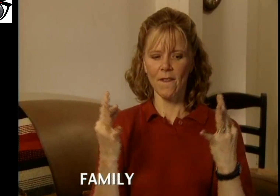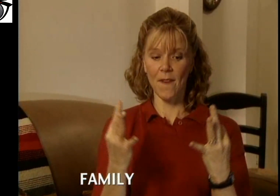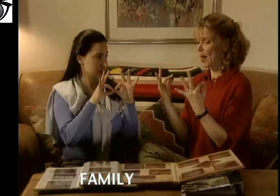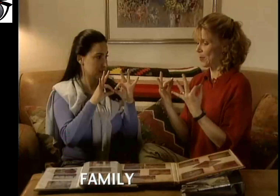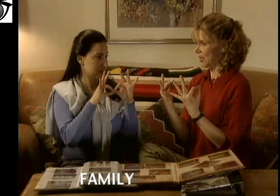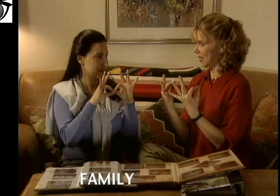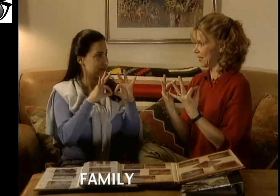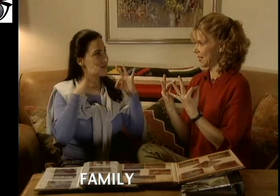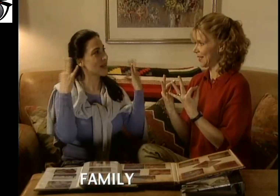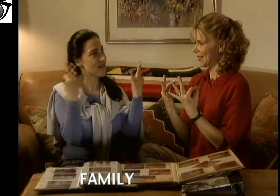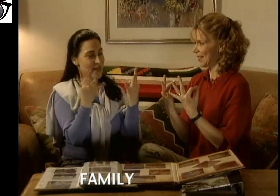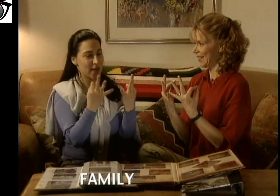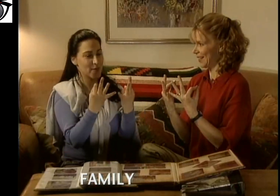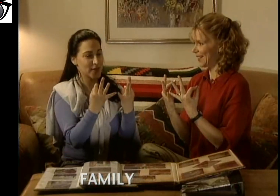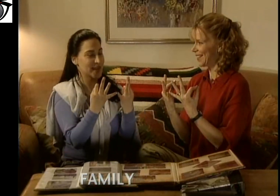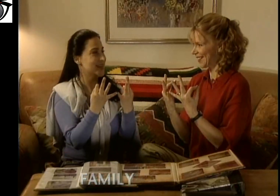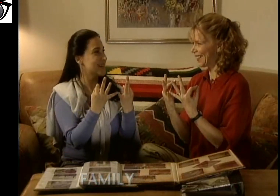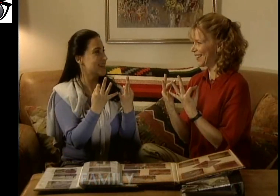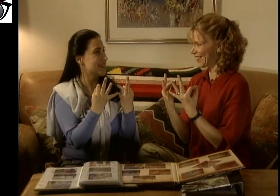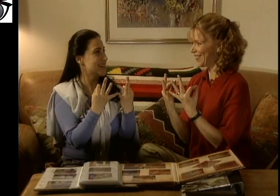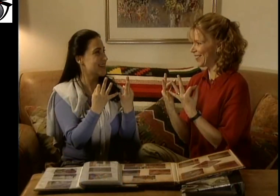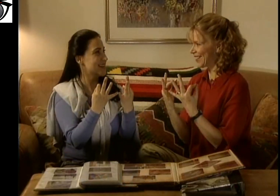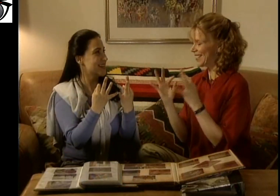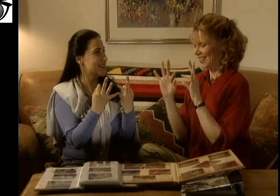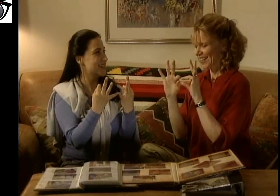air. Family.